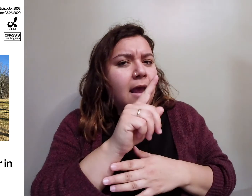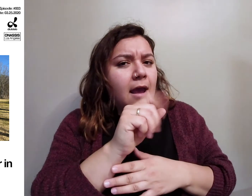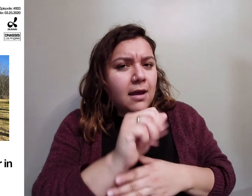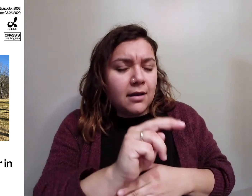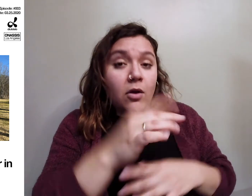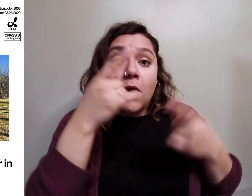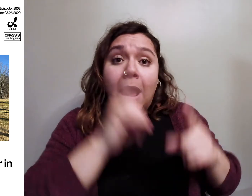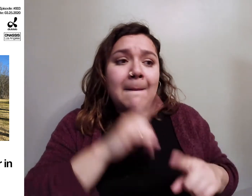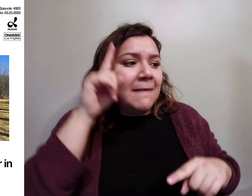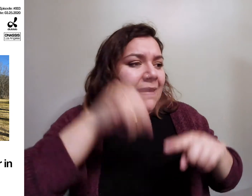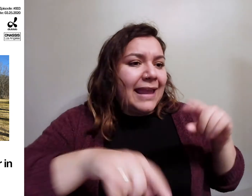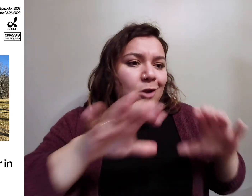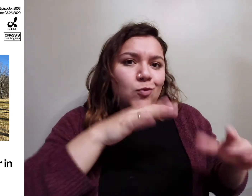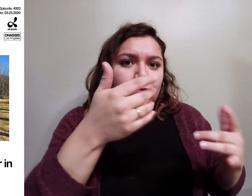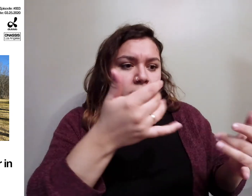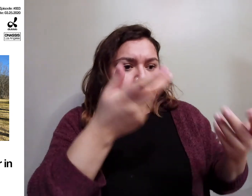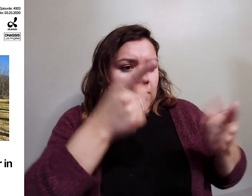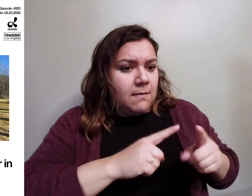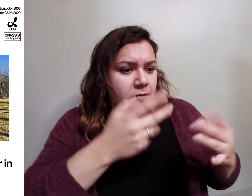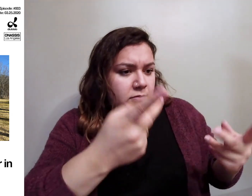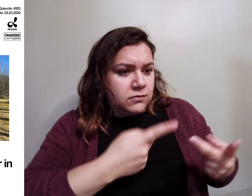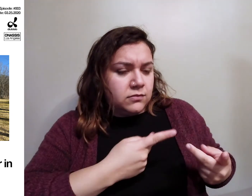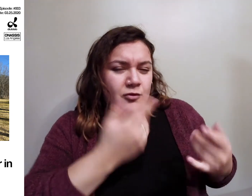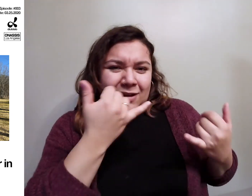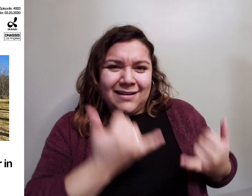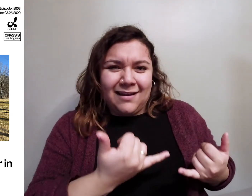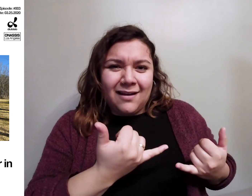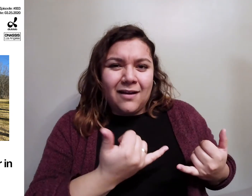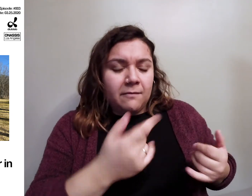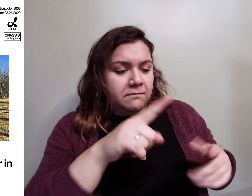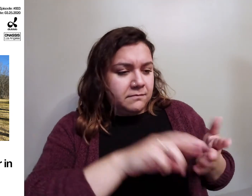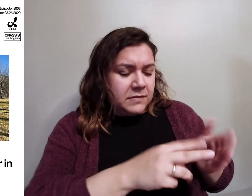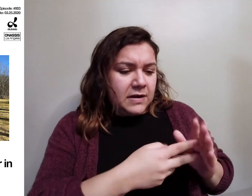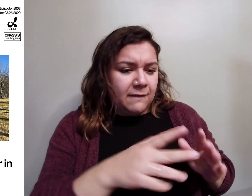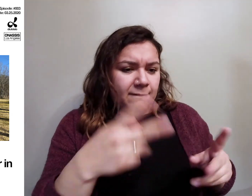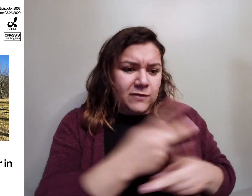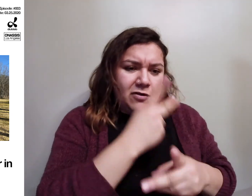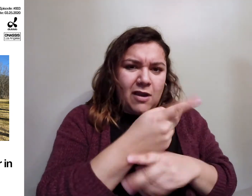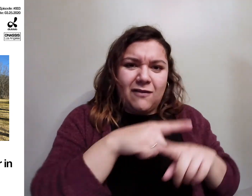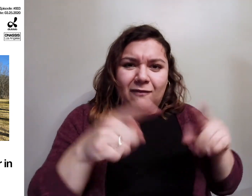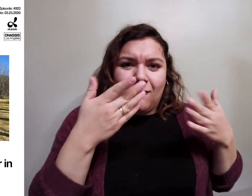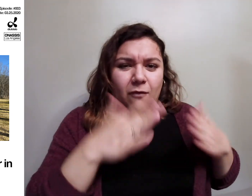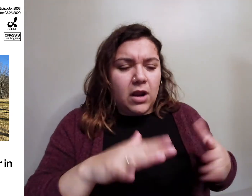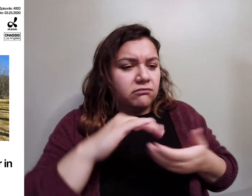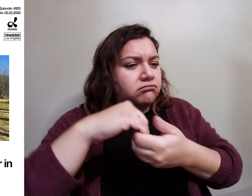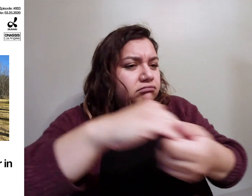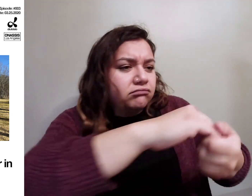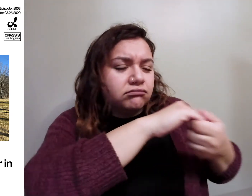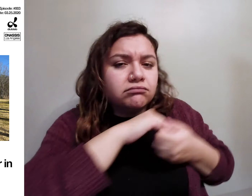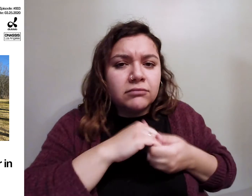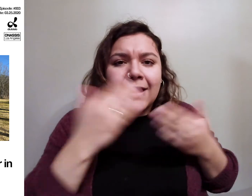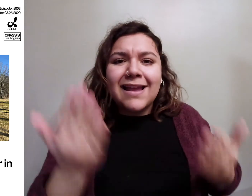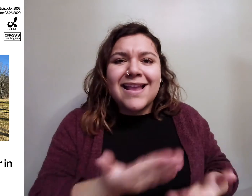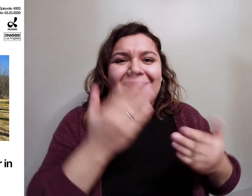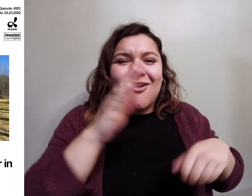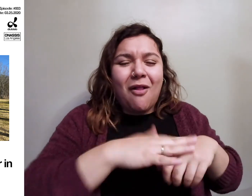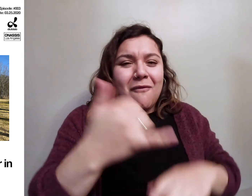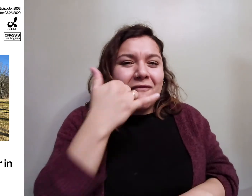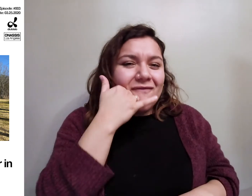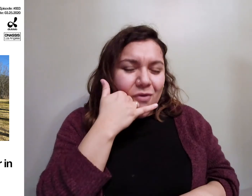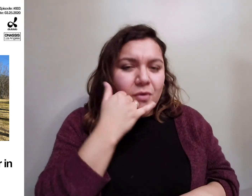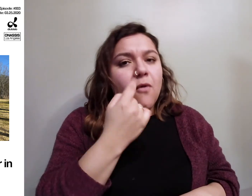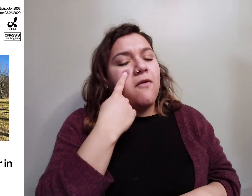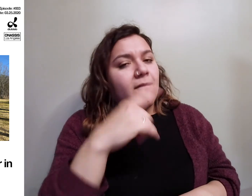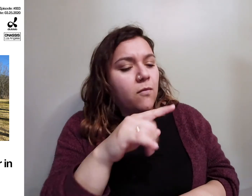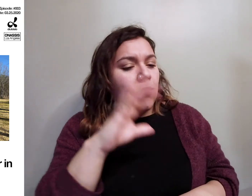books when they no longer can have people in the stores. It's very worrisome because they, will they